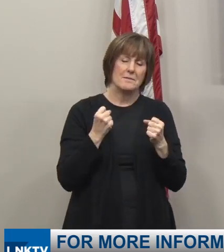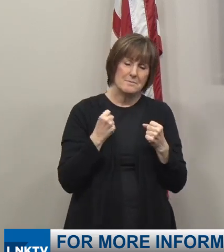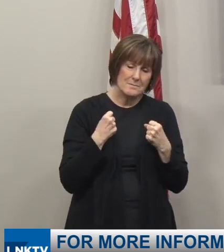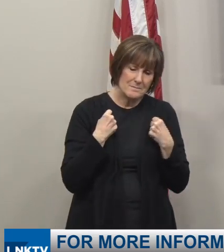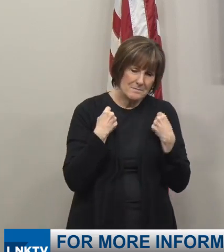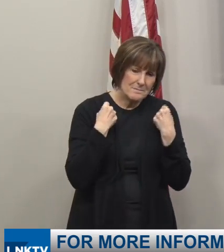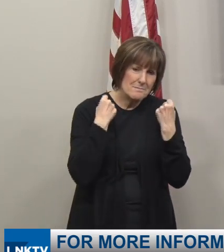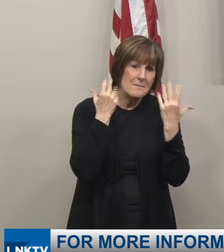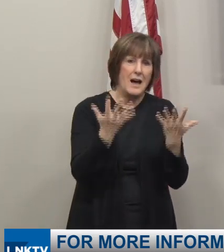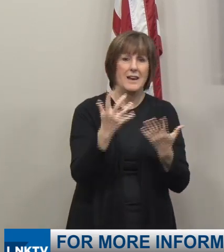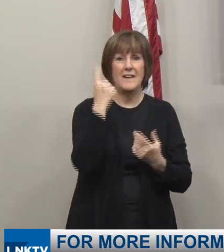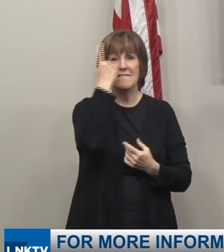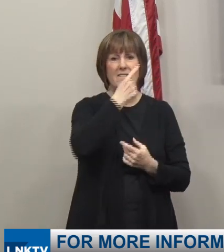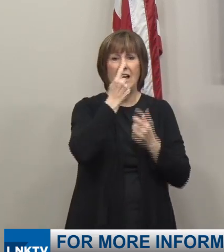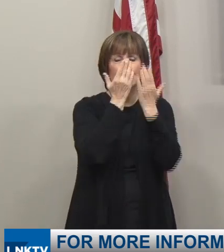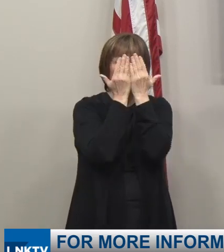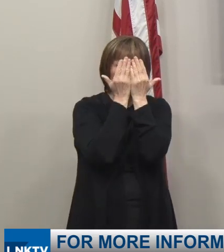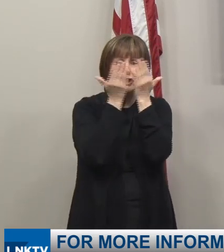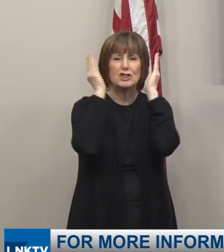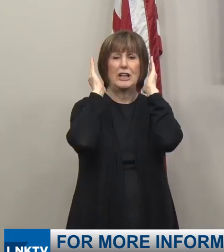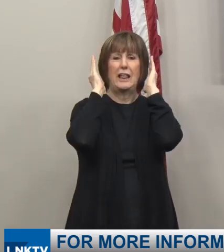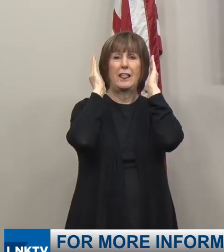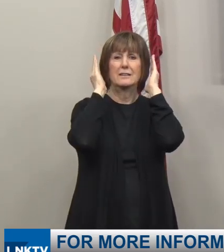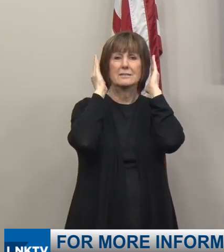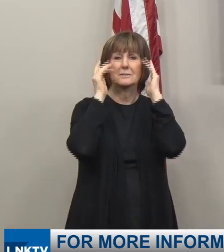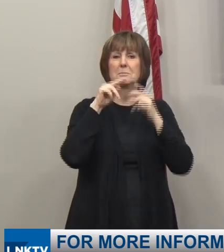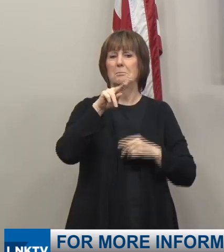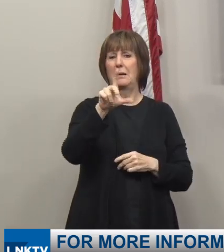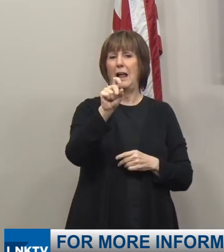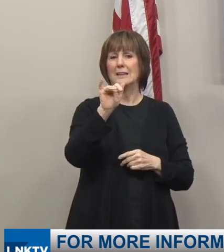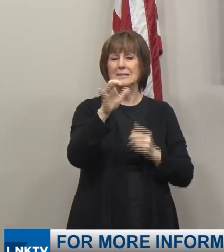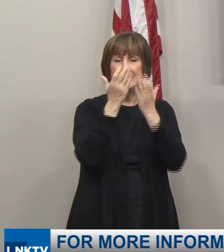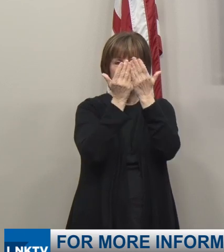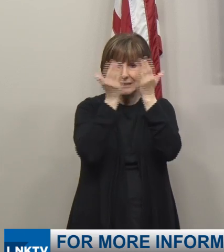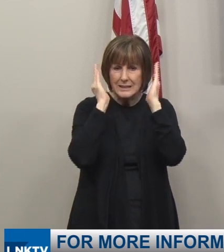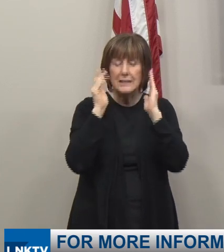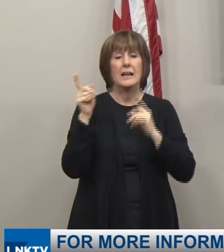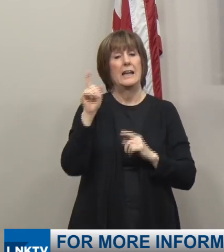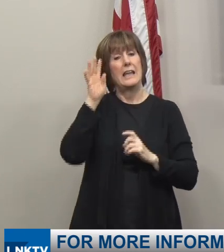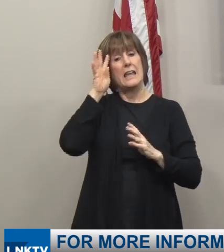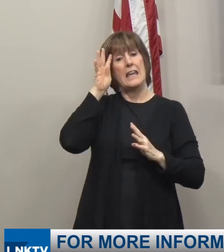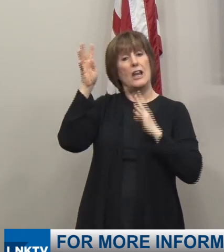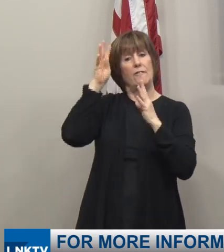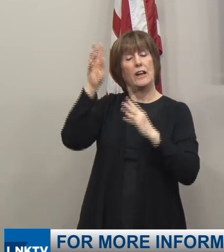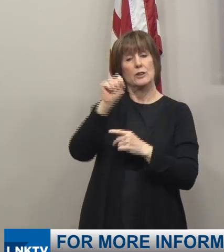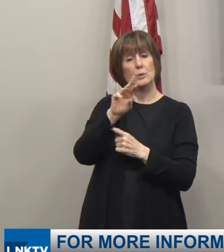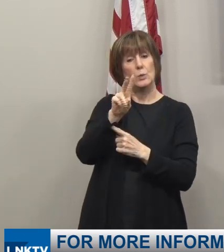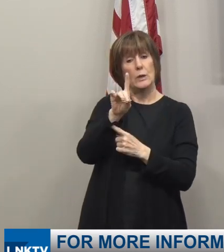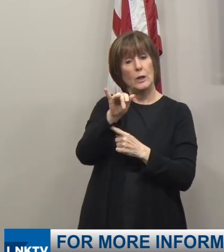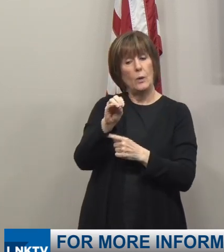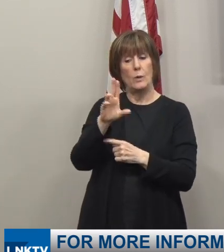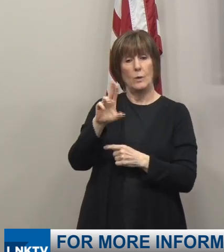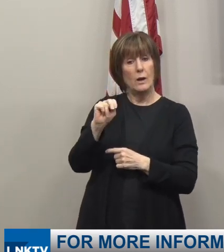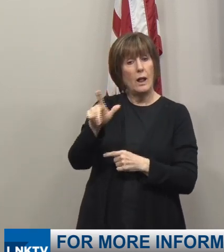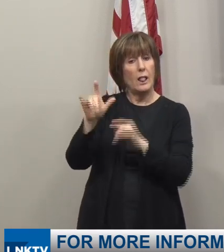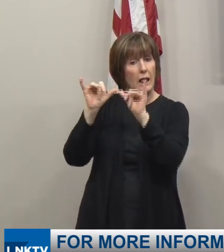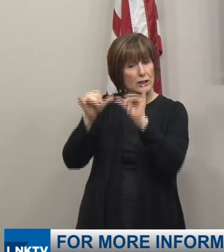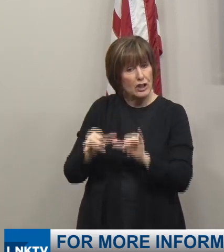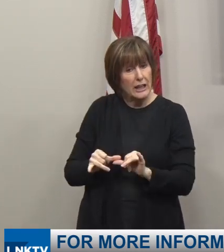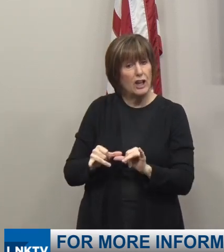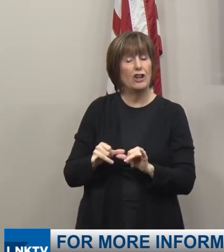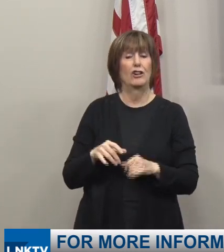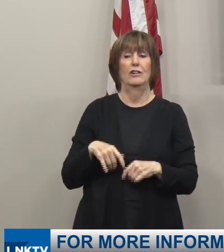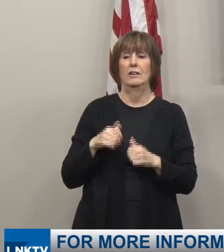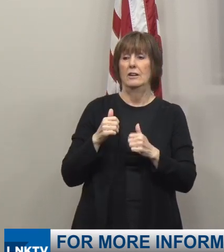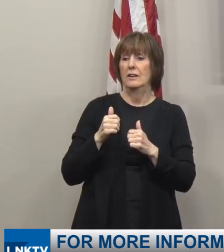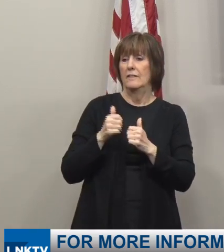face shields for medical professionals across the state. Thank you to Innovation Studio, UNL Engineers,